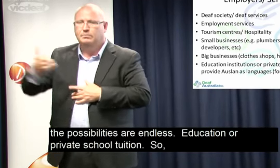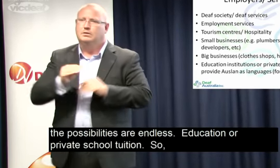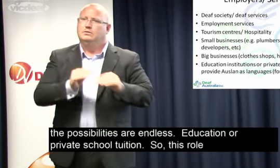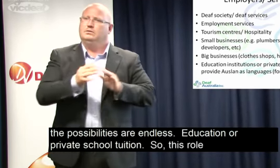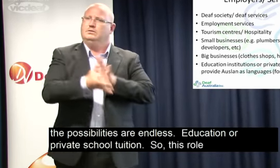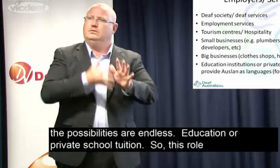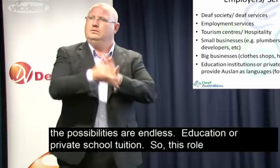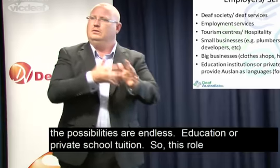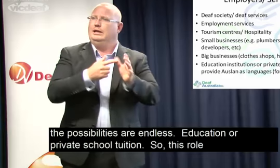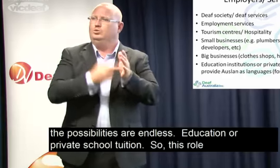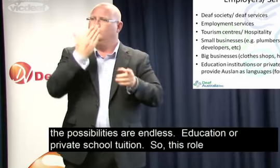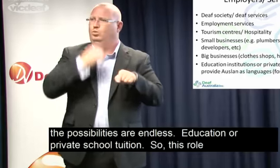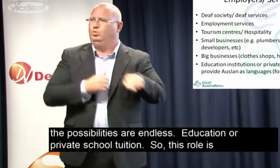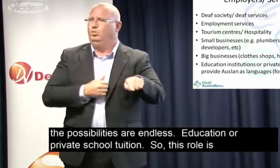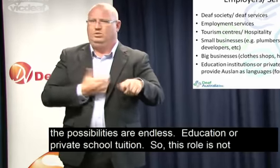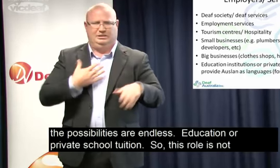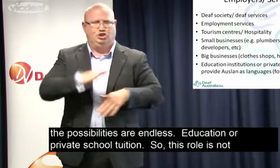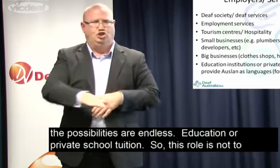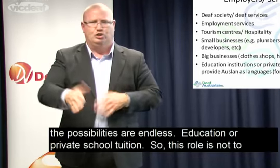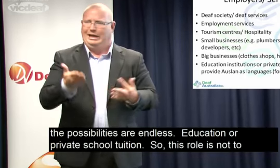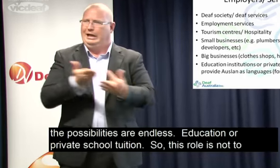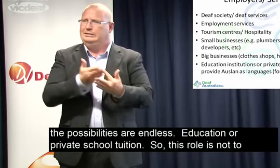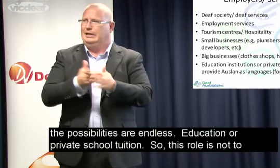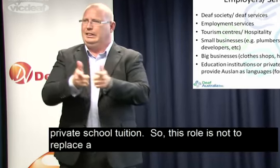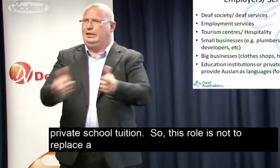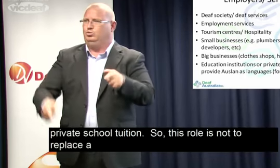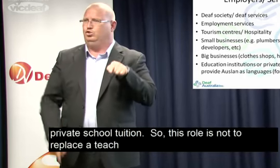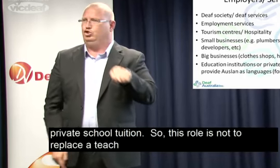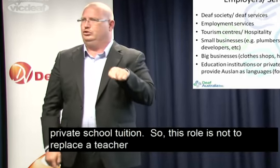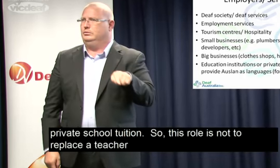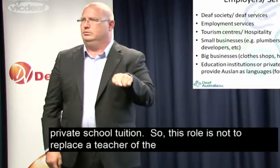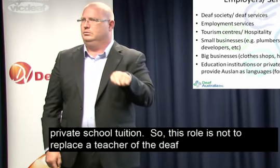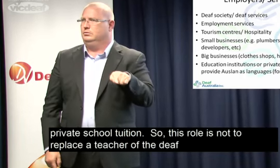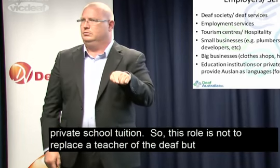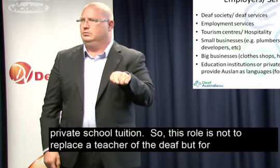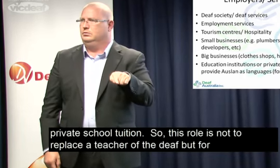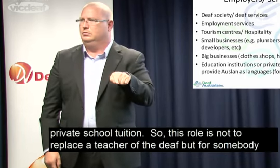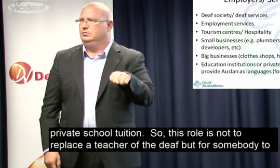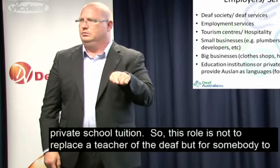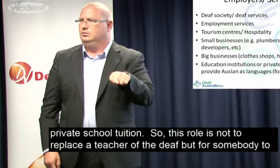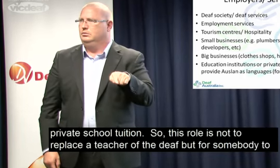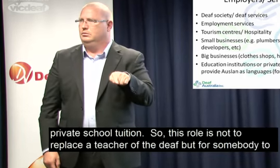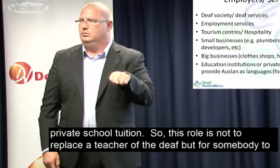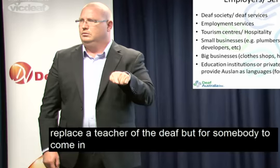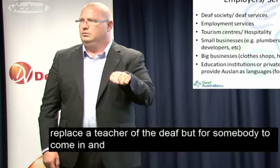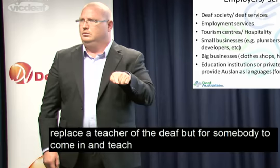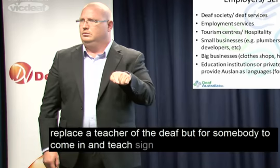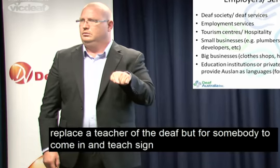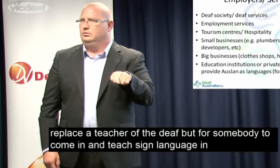deaf, but for somebody to come in and teach sign language in the school so that deaf children have access to language in their preferred